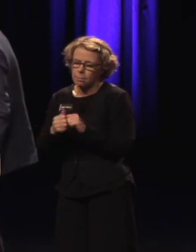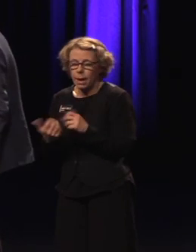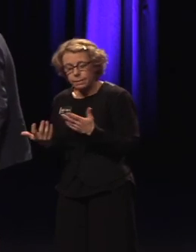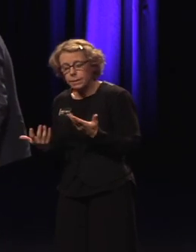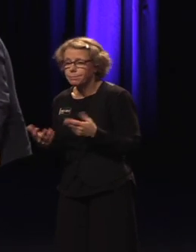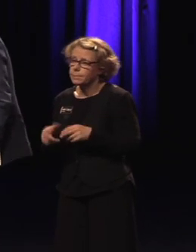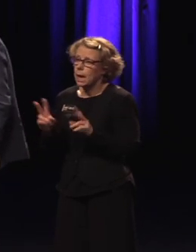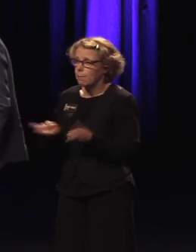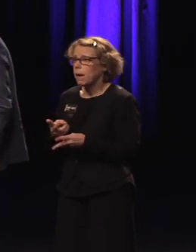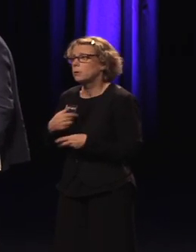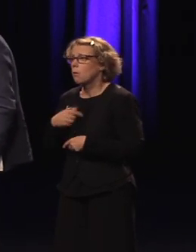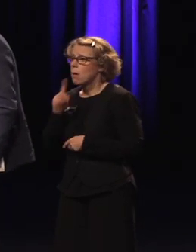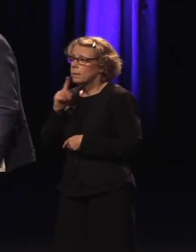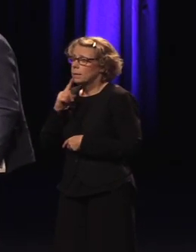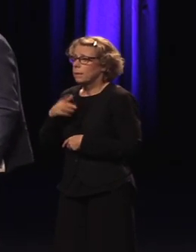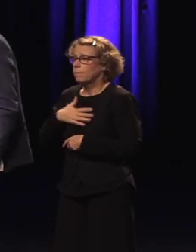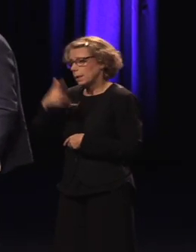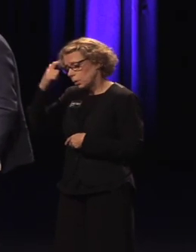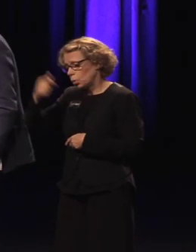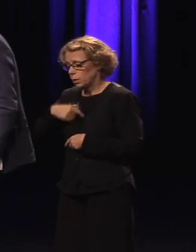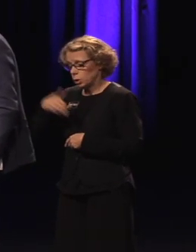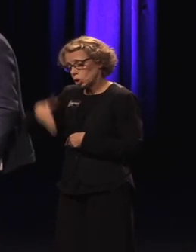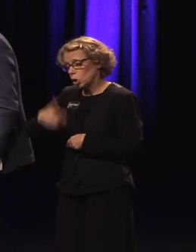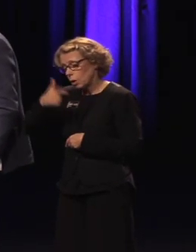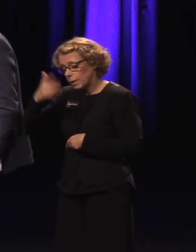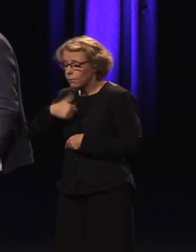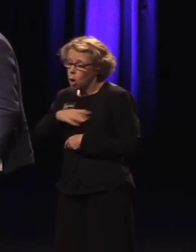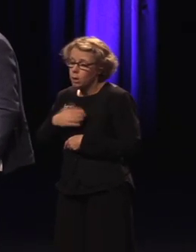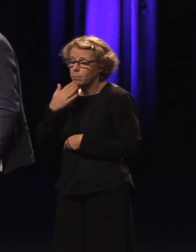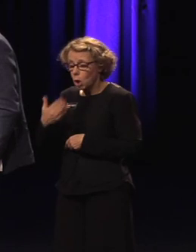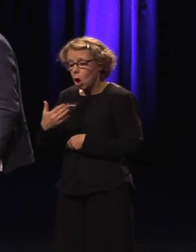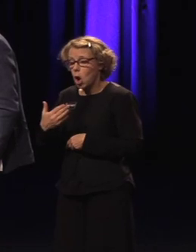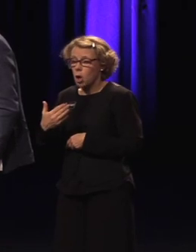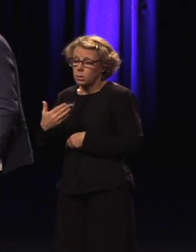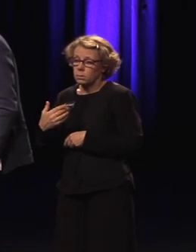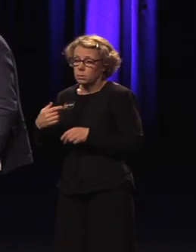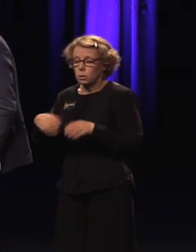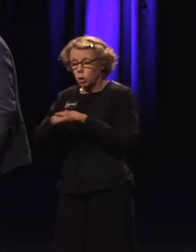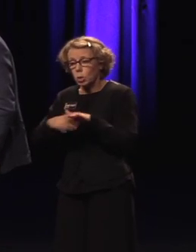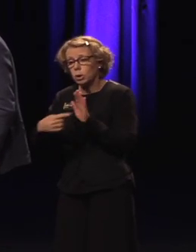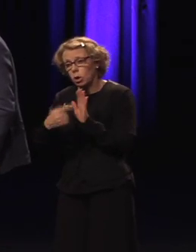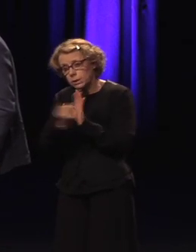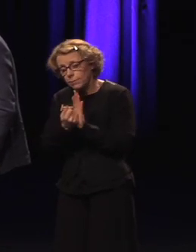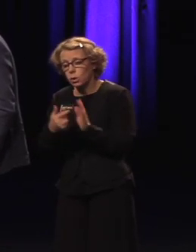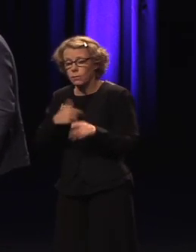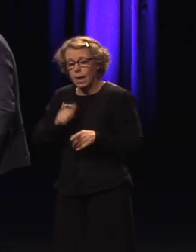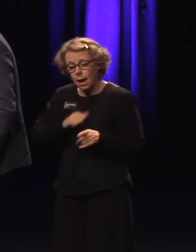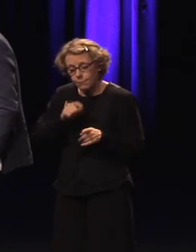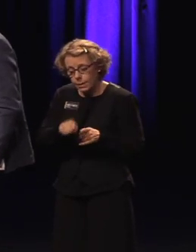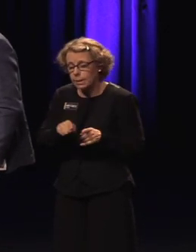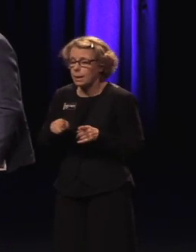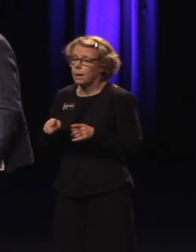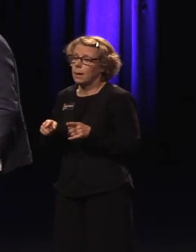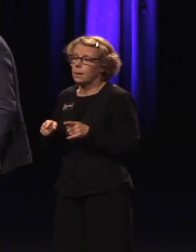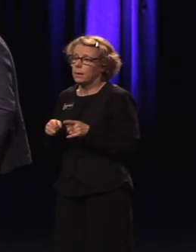I always believed, as I did in South Africa, we have a good constitution, we use it through litigation and also